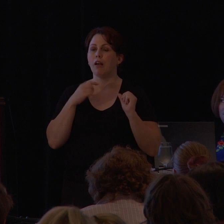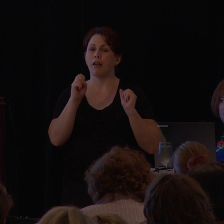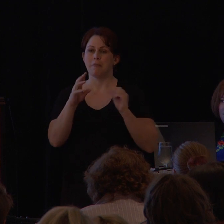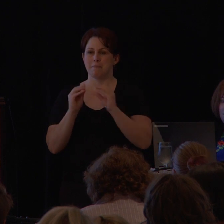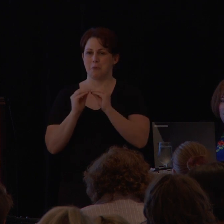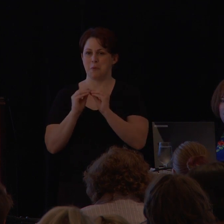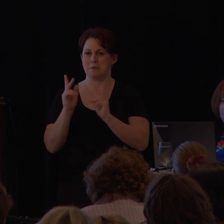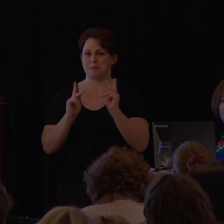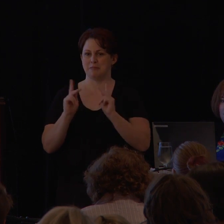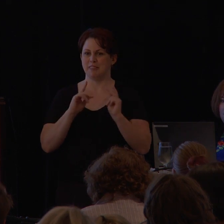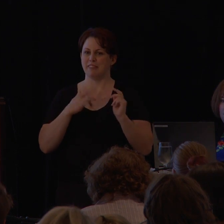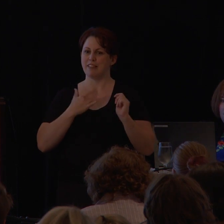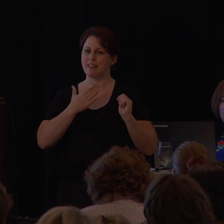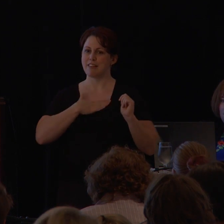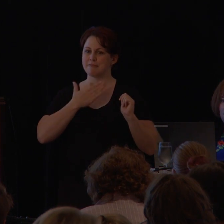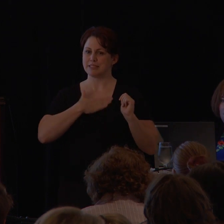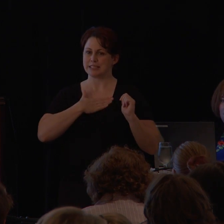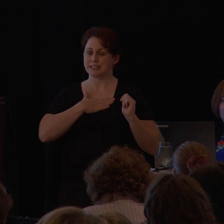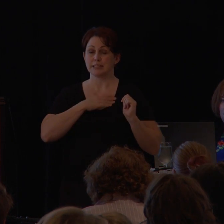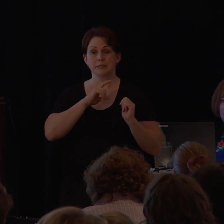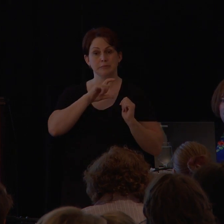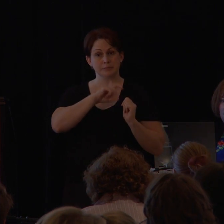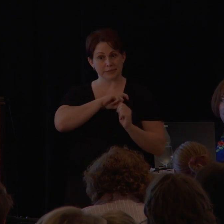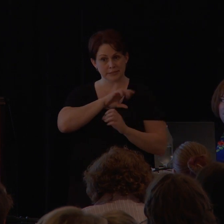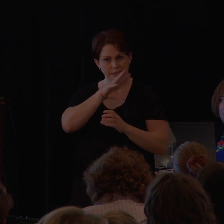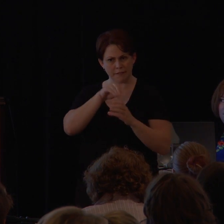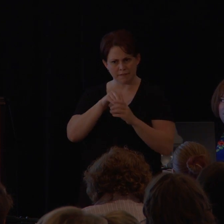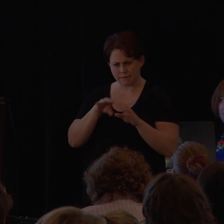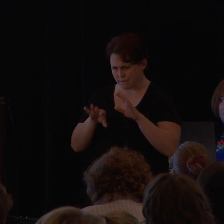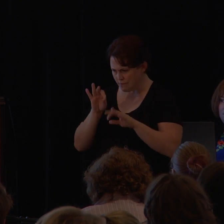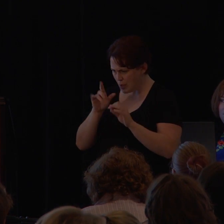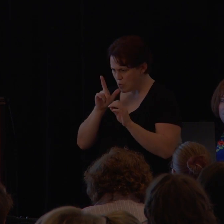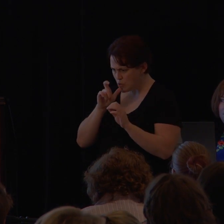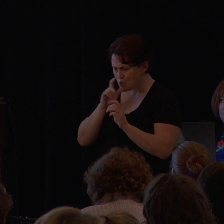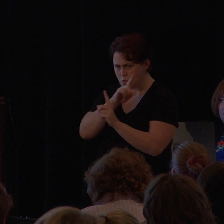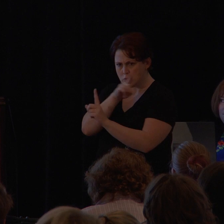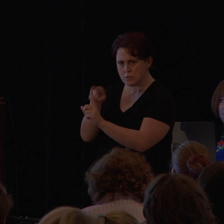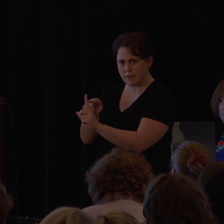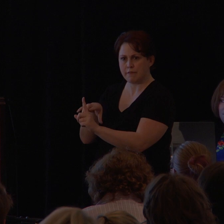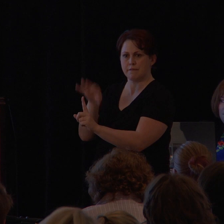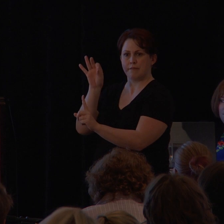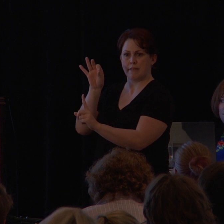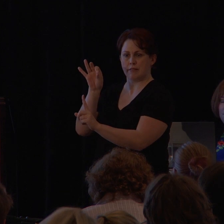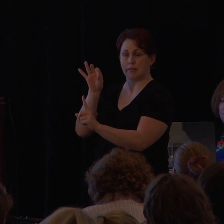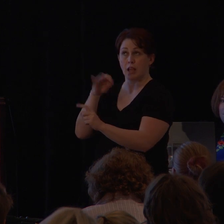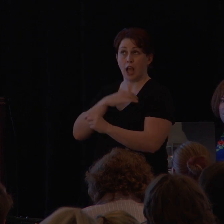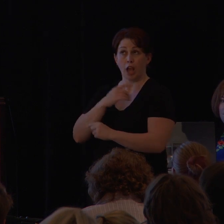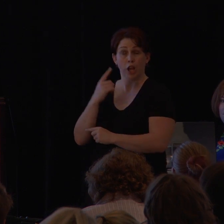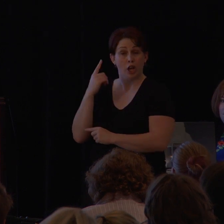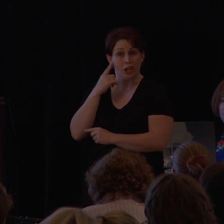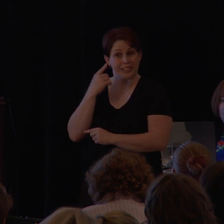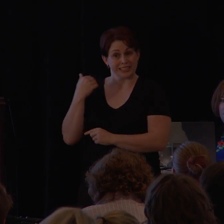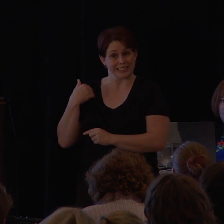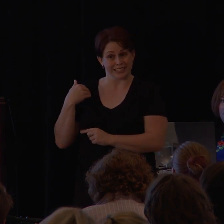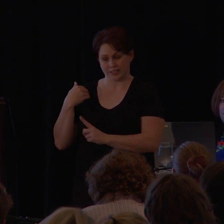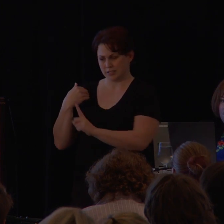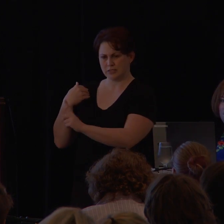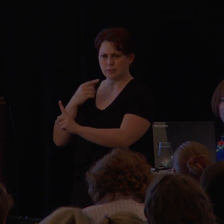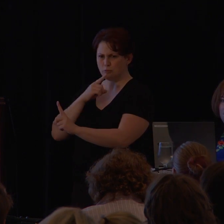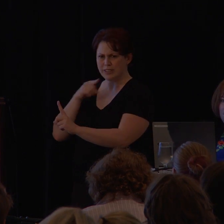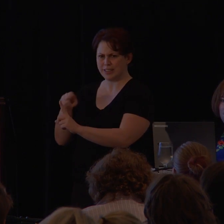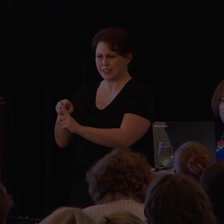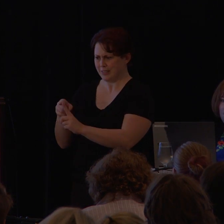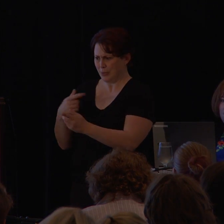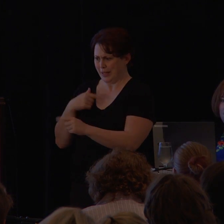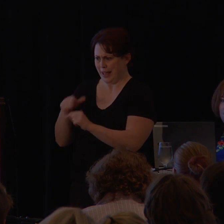reveal. The police were able to track him down, but as of the last I've heard, concluded that there really wasn't